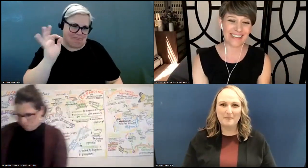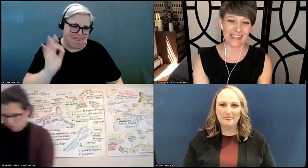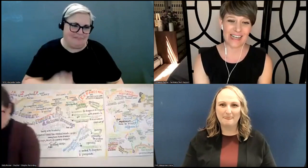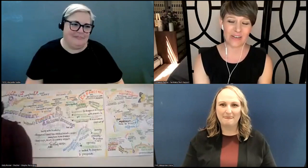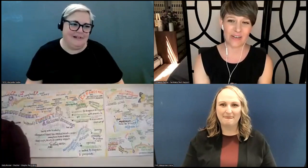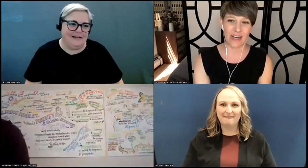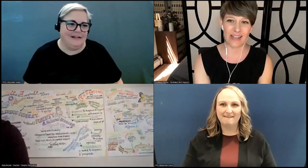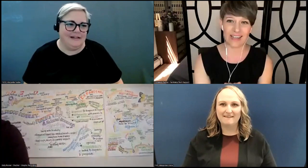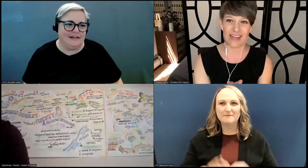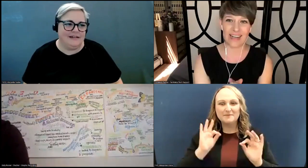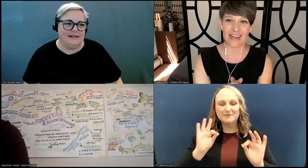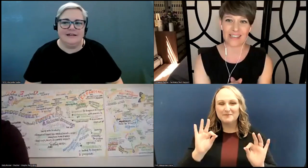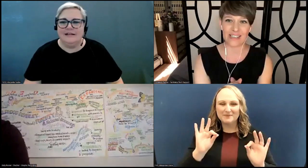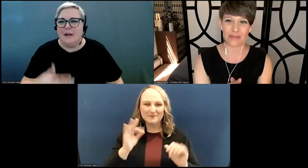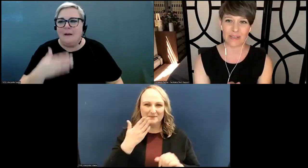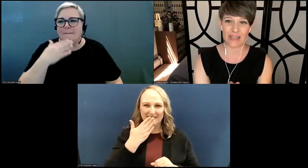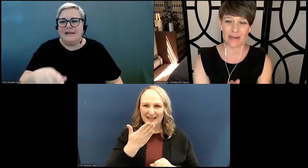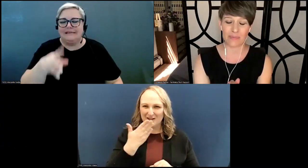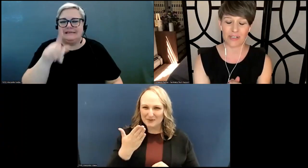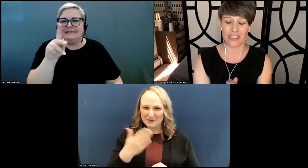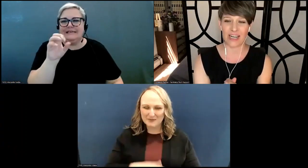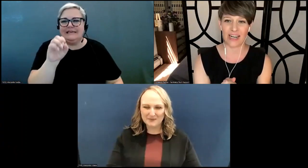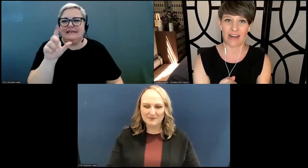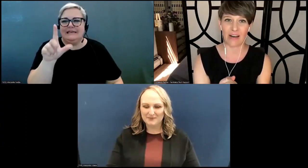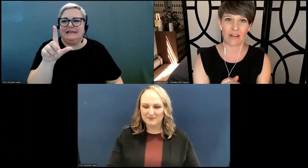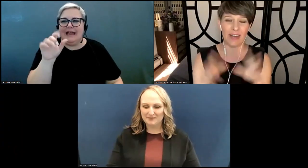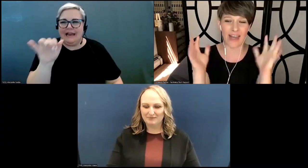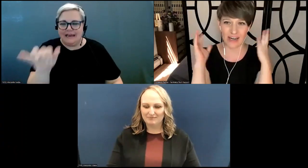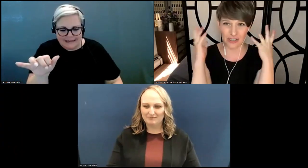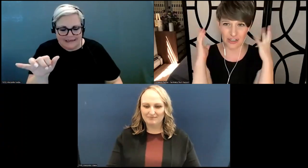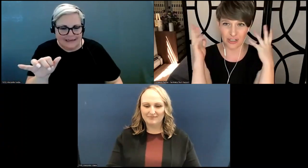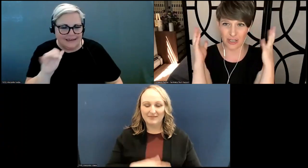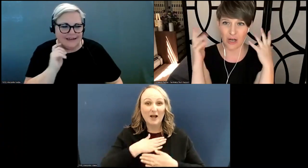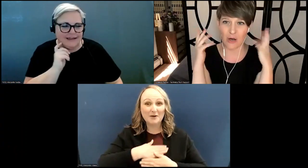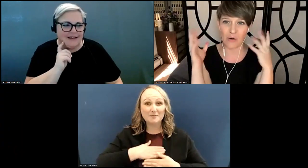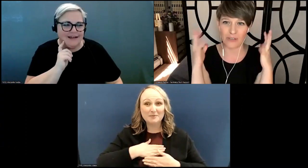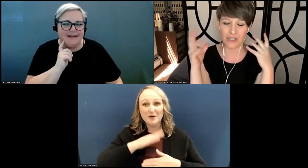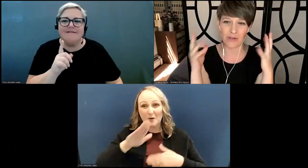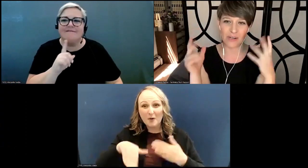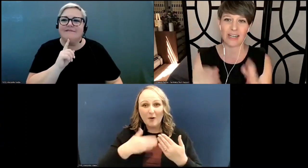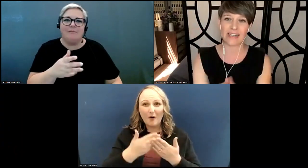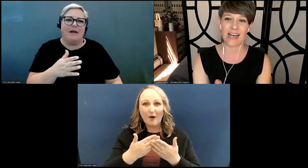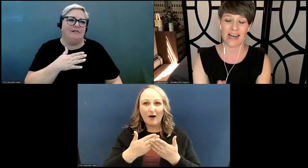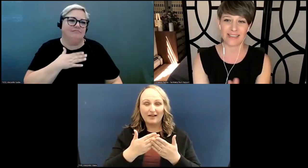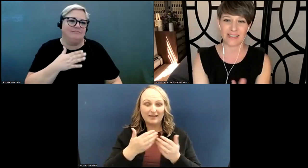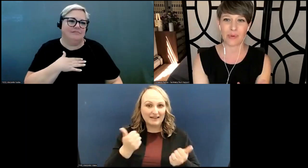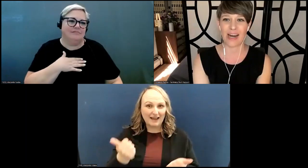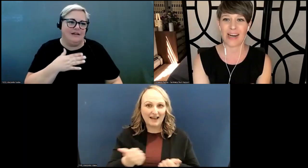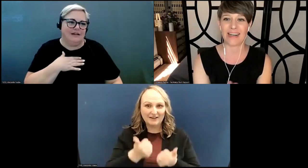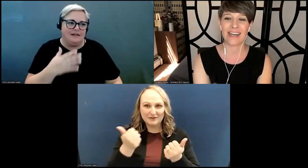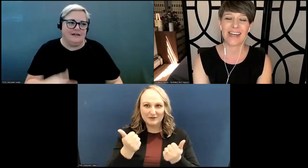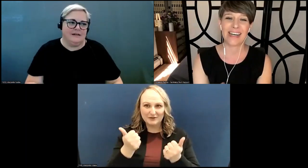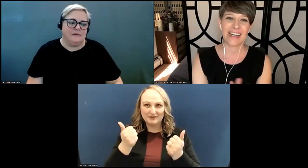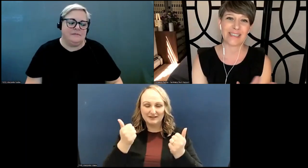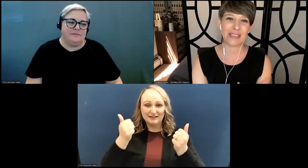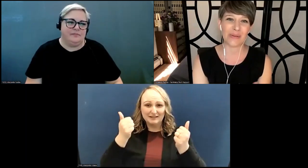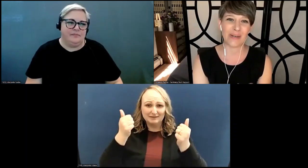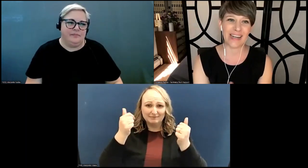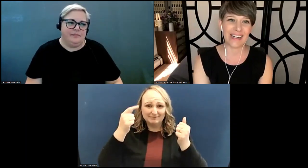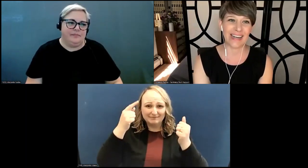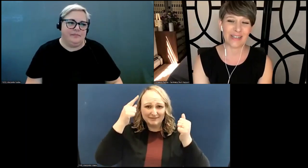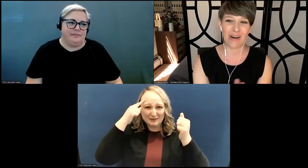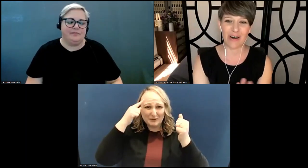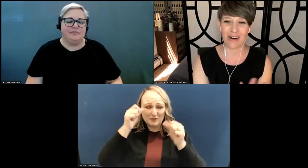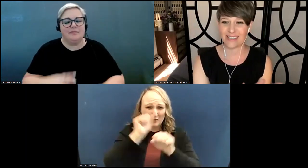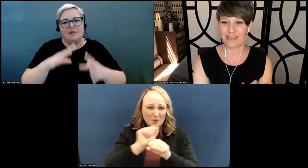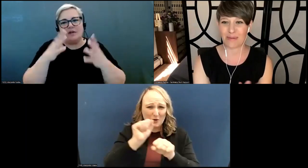brilliant. Thank you, Kelly. And just really appreciating all the extra load your concussed brain is